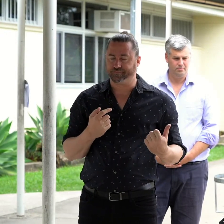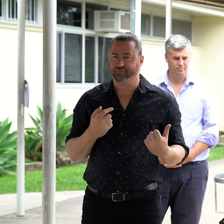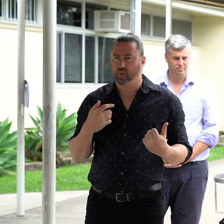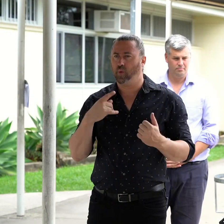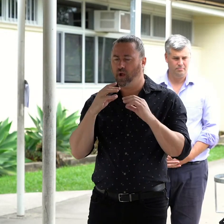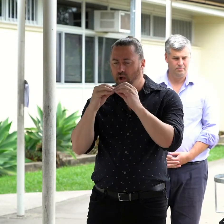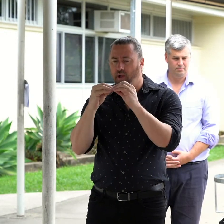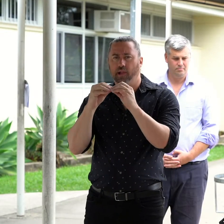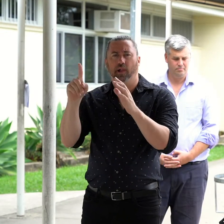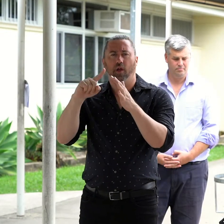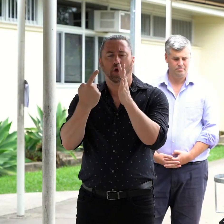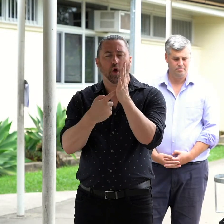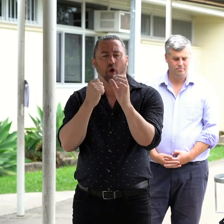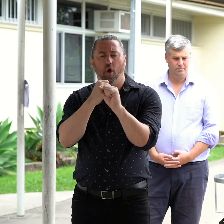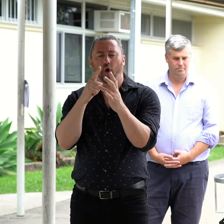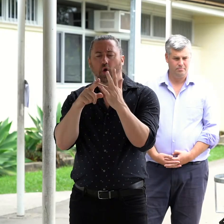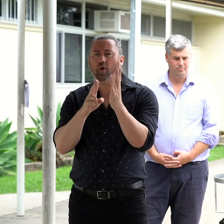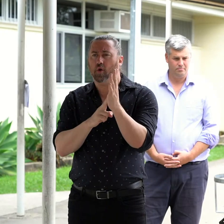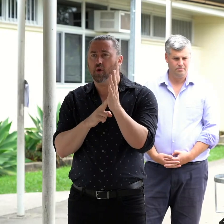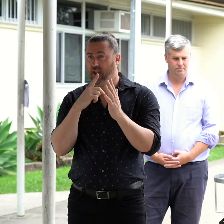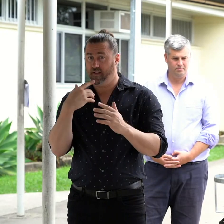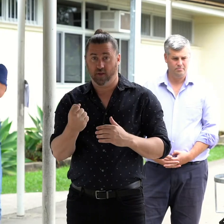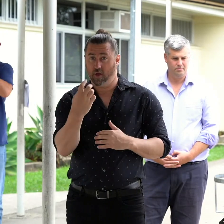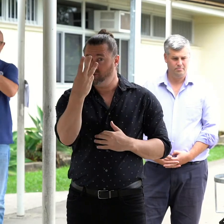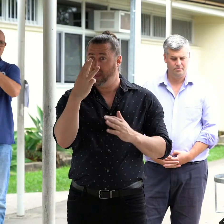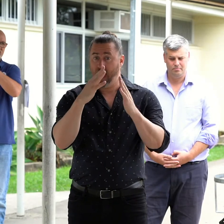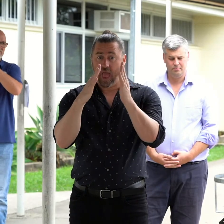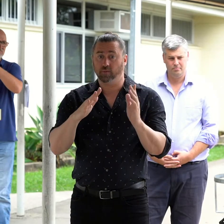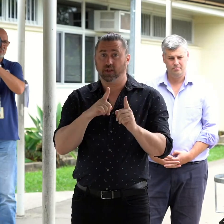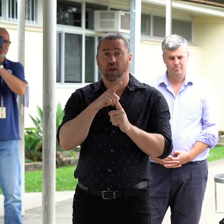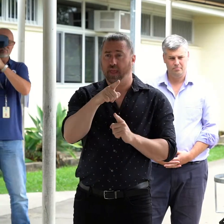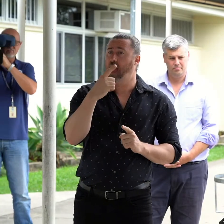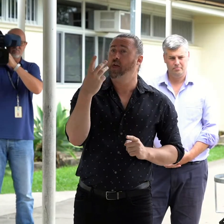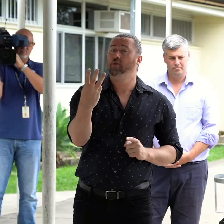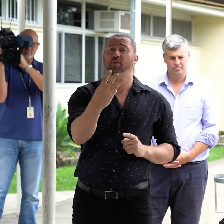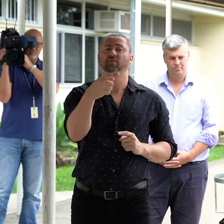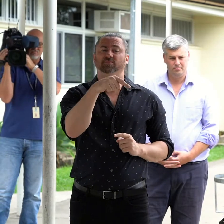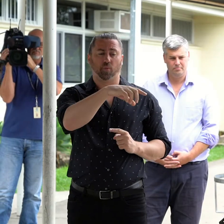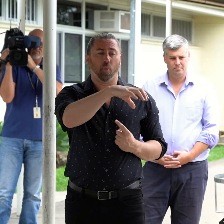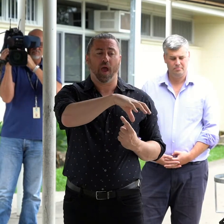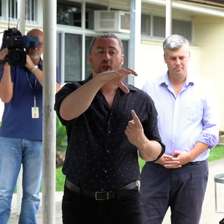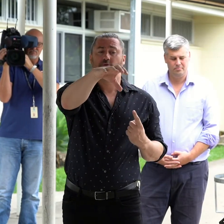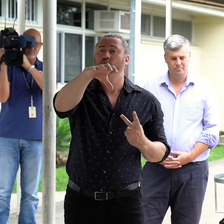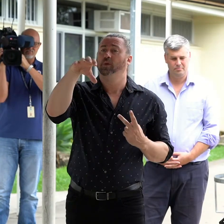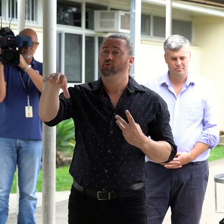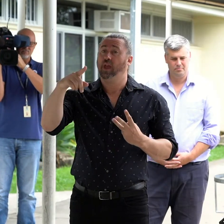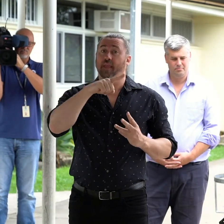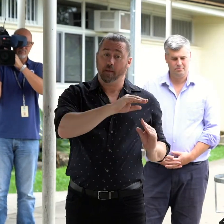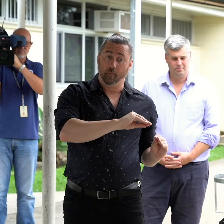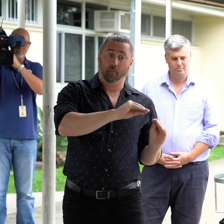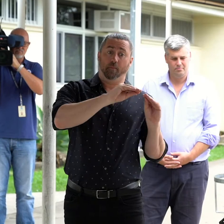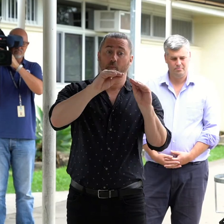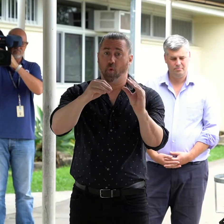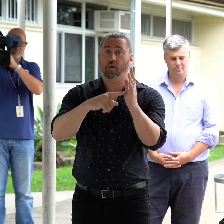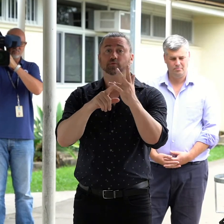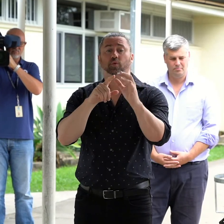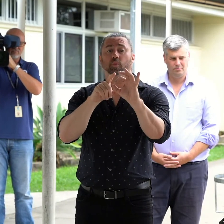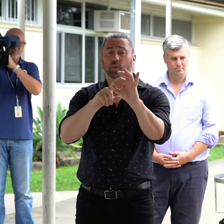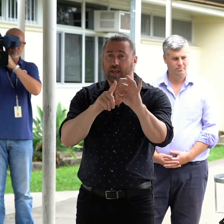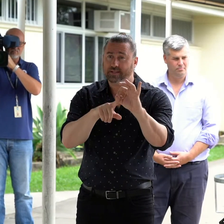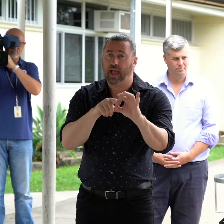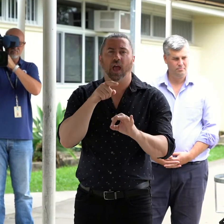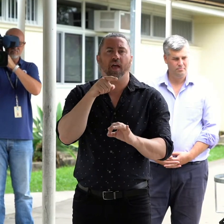the electricity providers. We've got 3 households that have moved to Queensland and not had the power organised